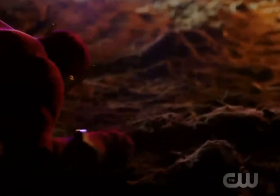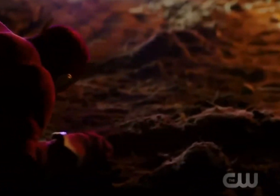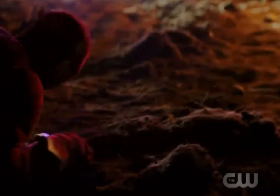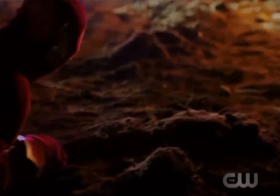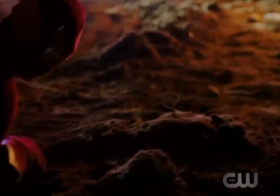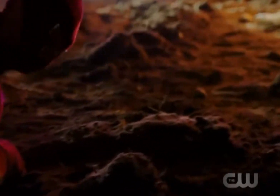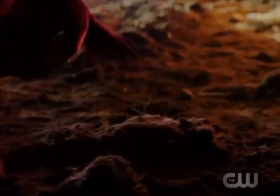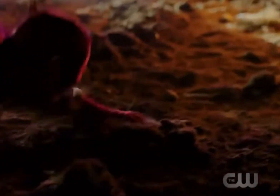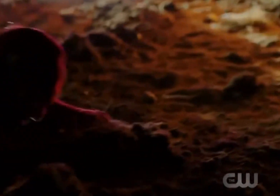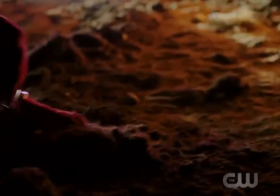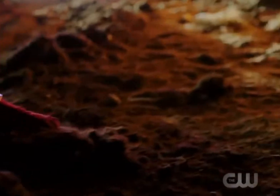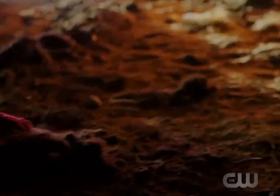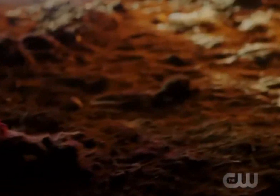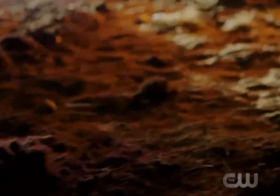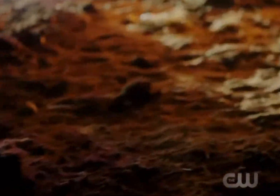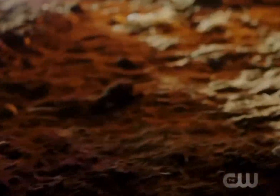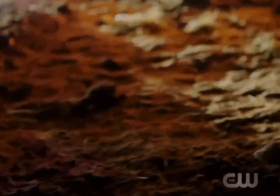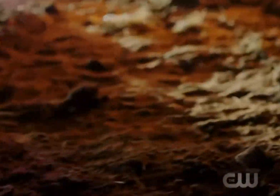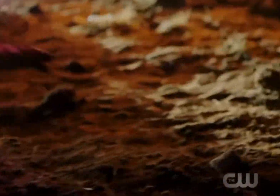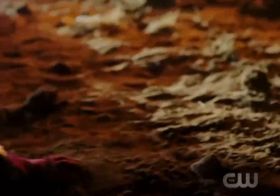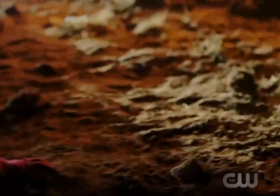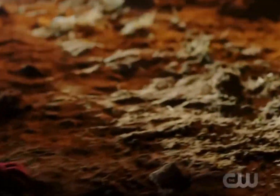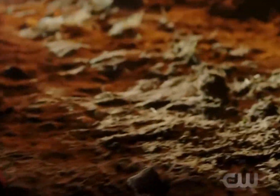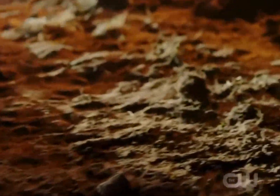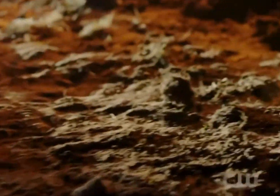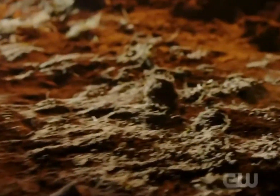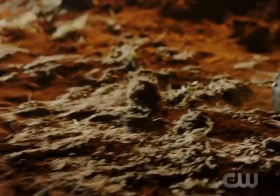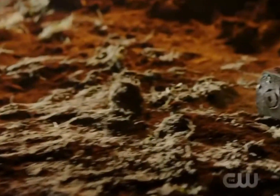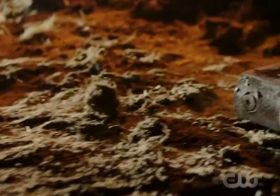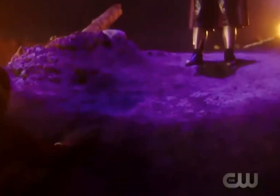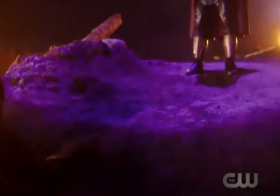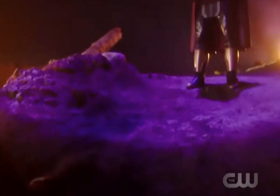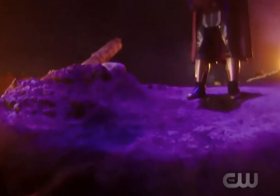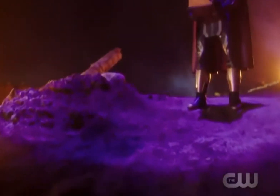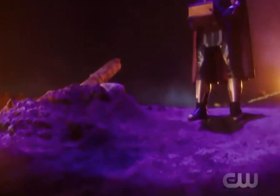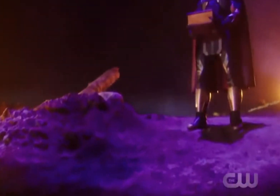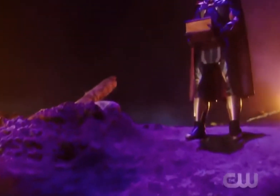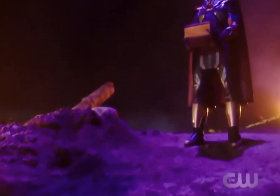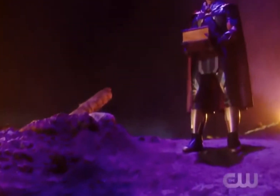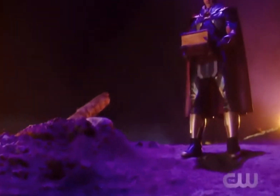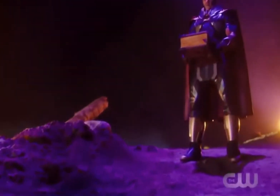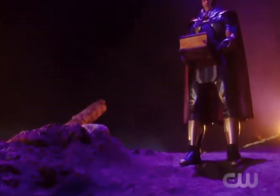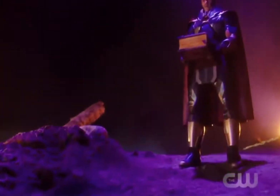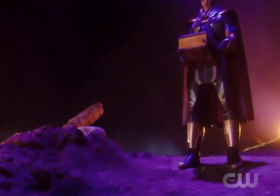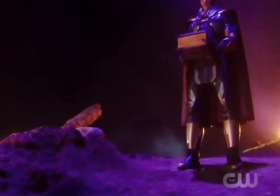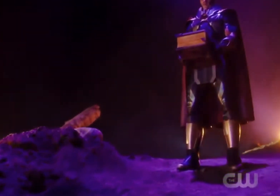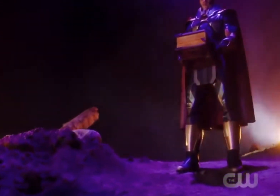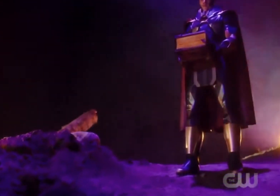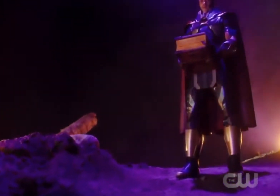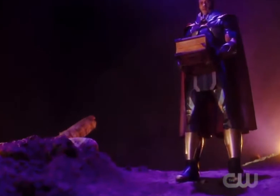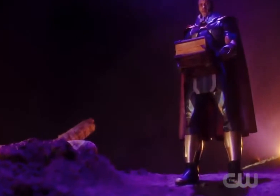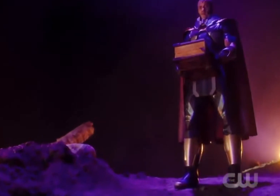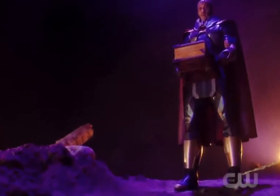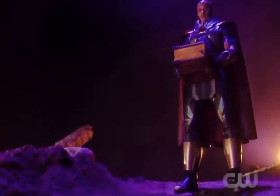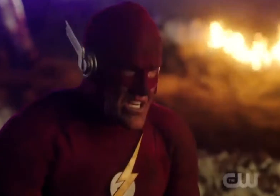we've seen in some of the episodes up to this point, with the Monitor arriving on Earth 90 and the